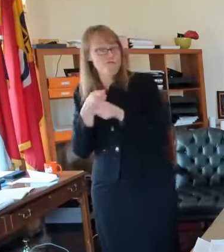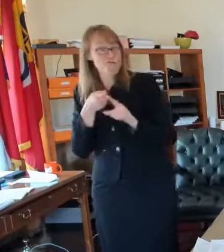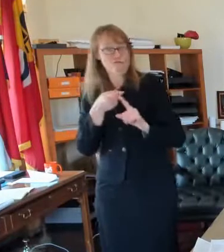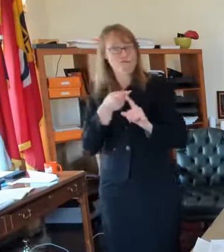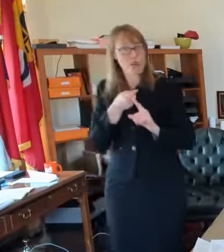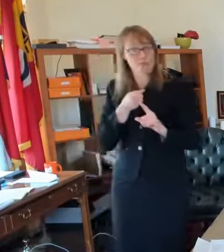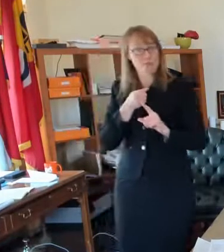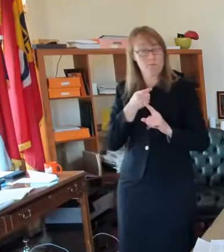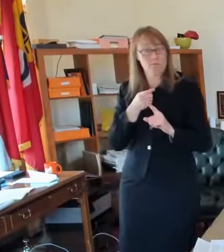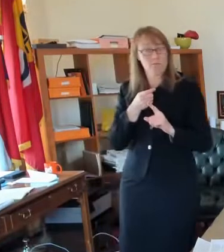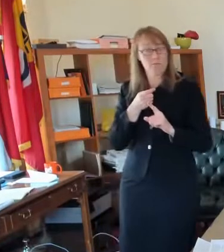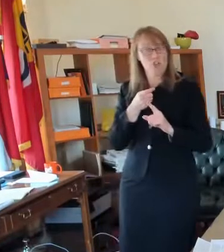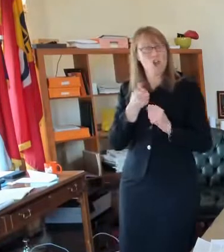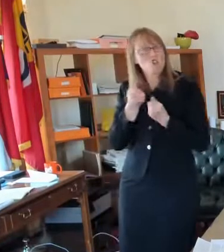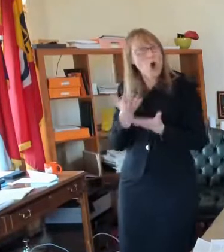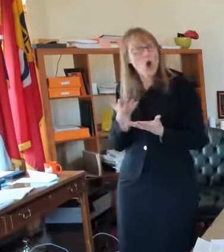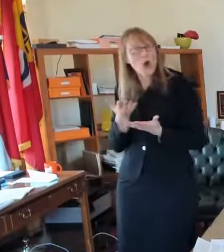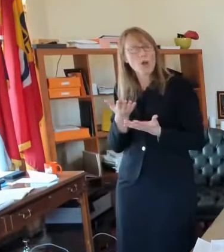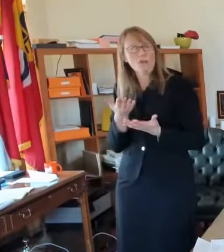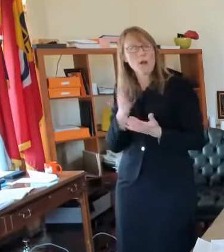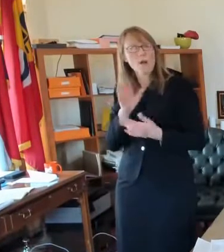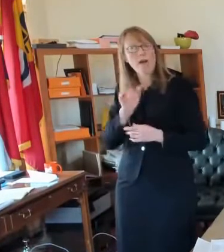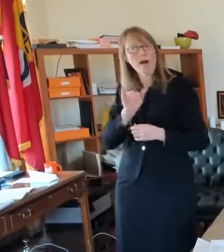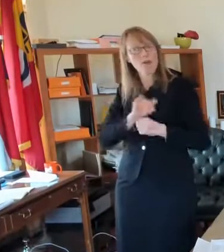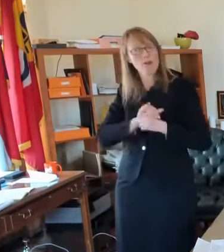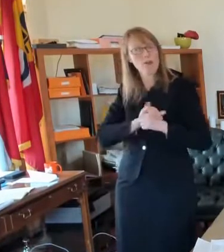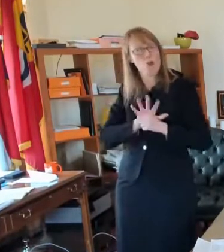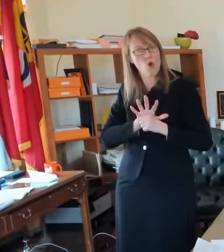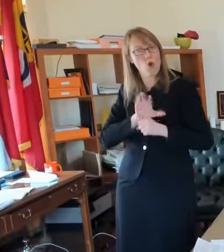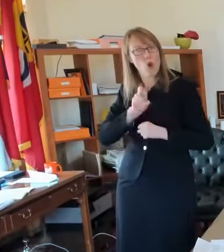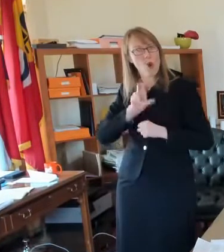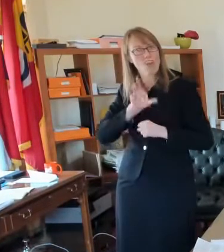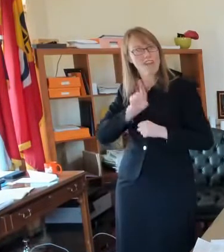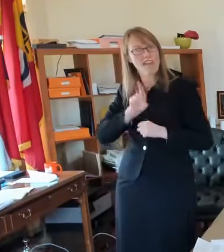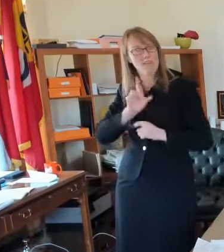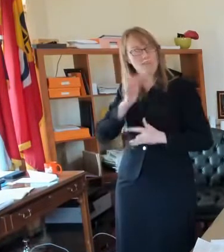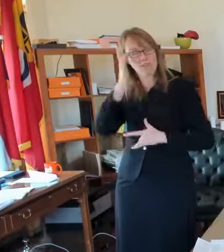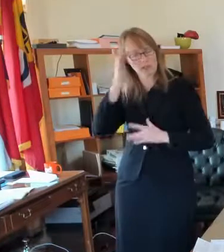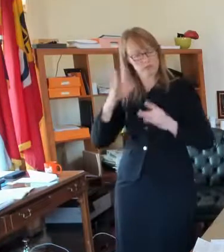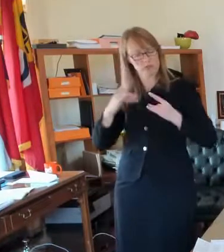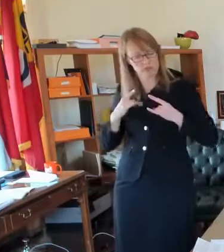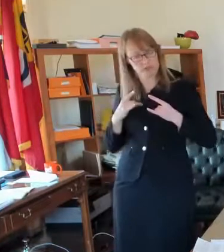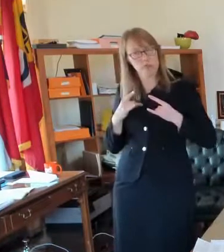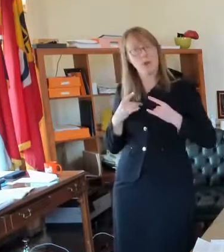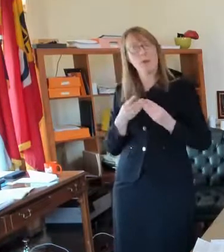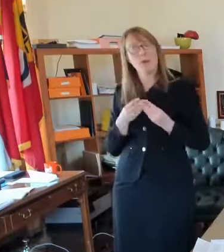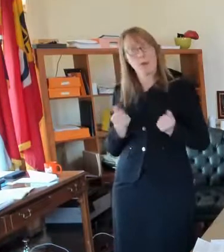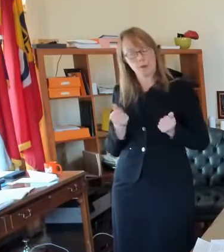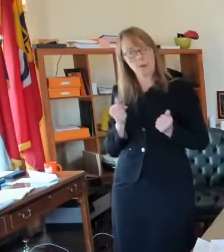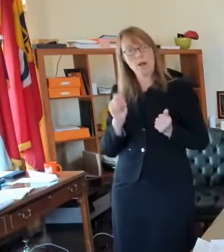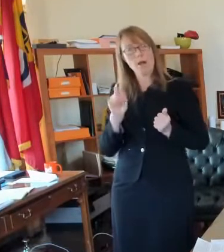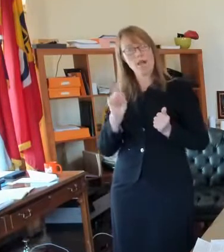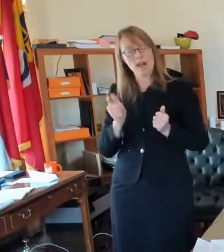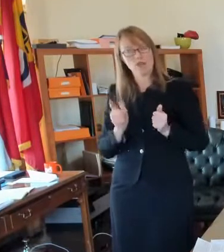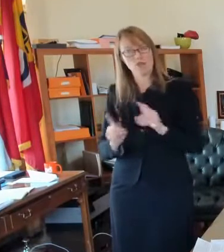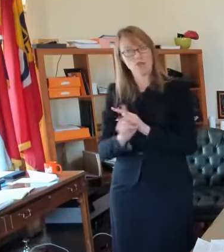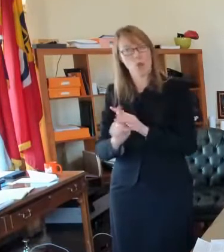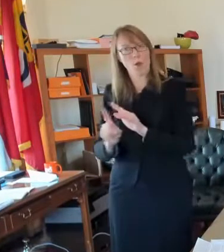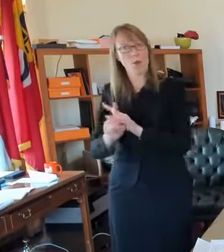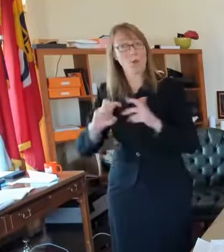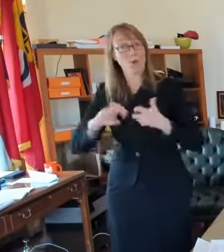being very seriously looked at by the medical community. I know Washington University, for example, has some studies, ongoing